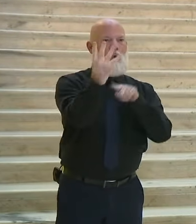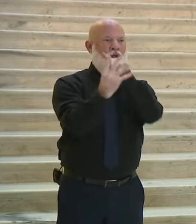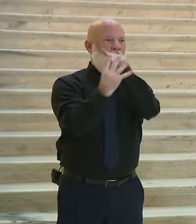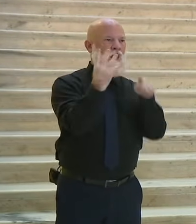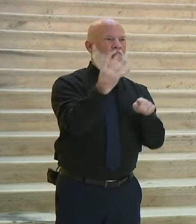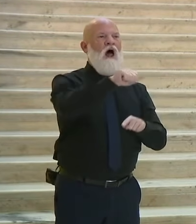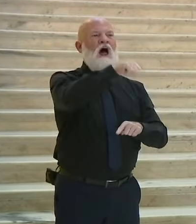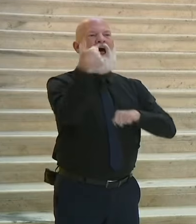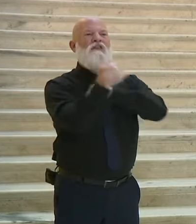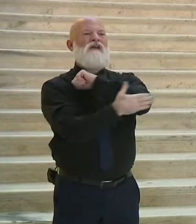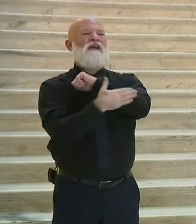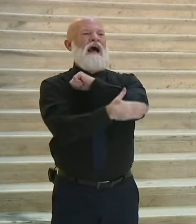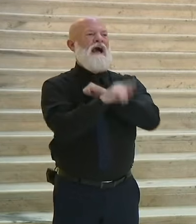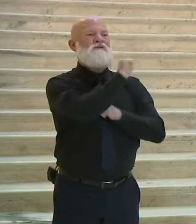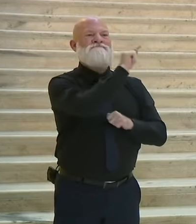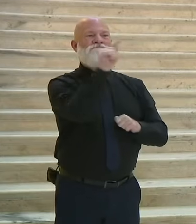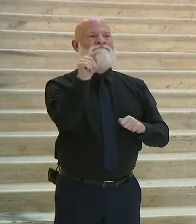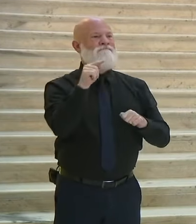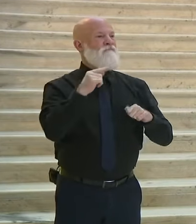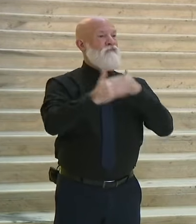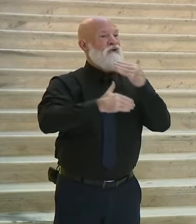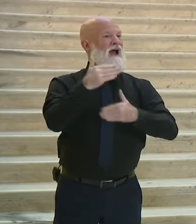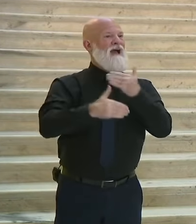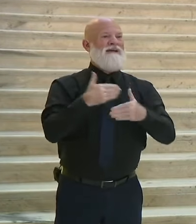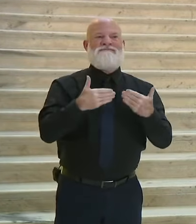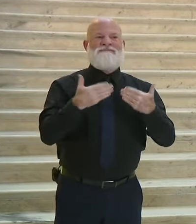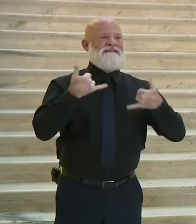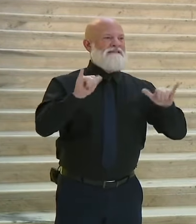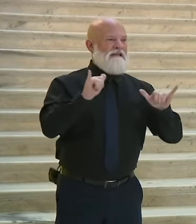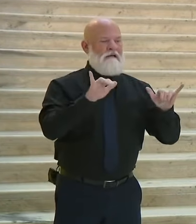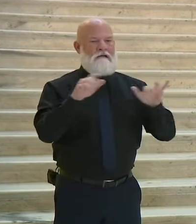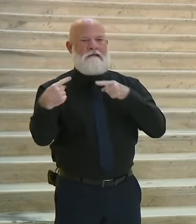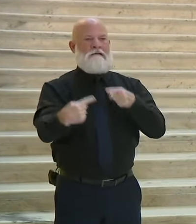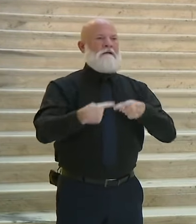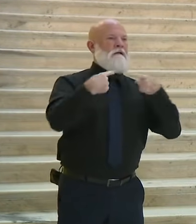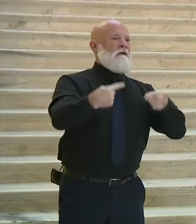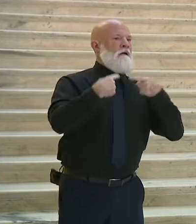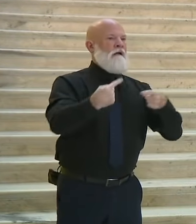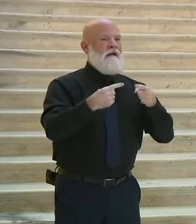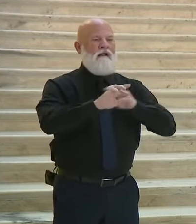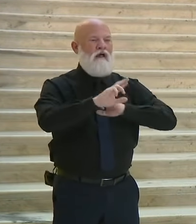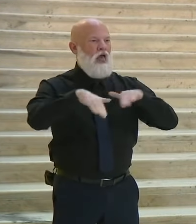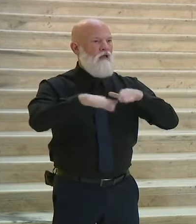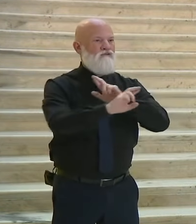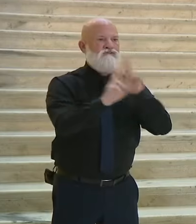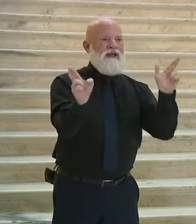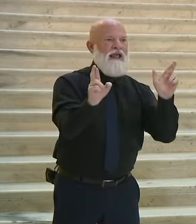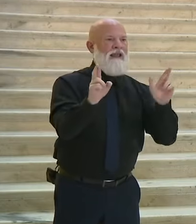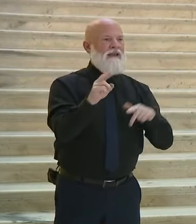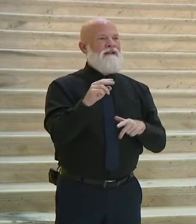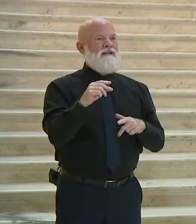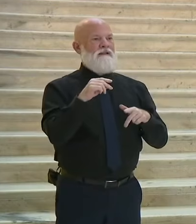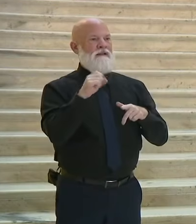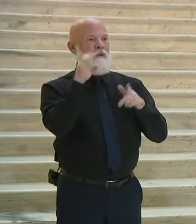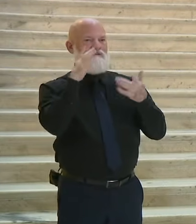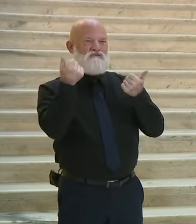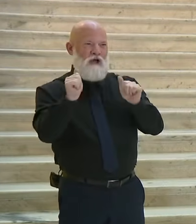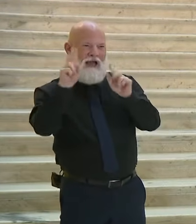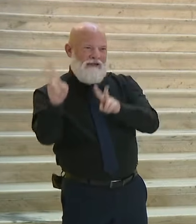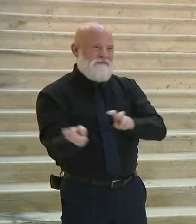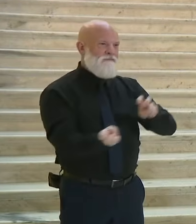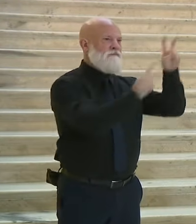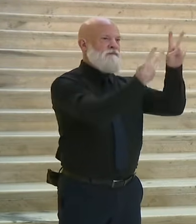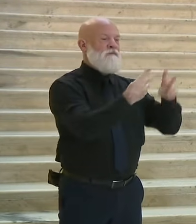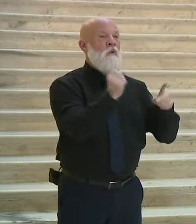scanning and getting ready to upload everything to the ENR, and that site will likely be live sometime tomorrow for the public to see.